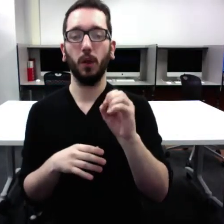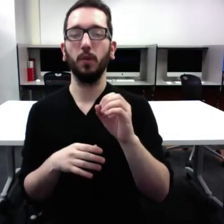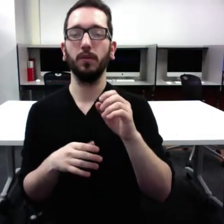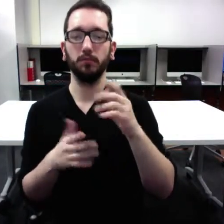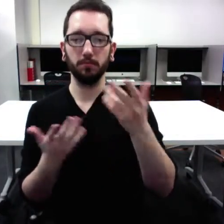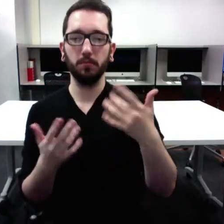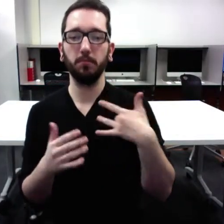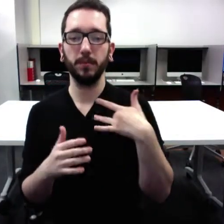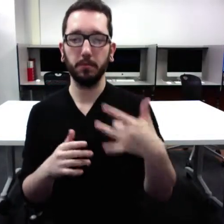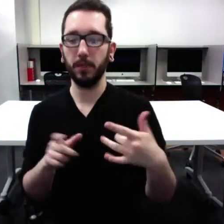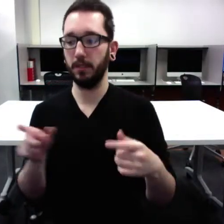vowels are added to.